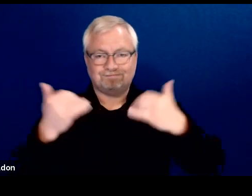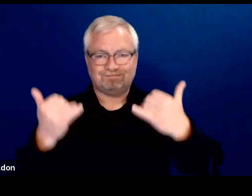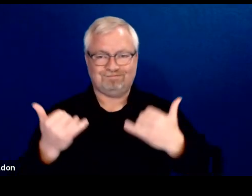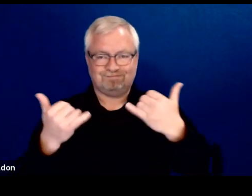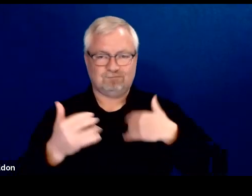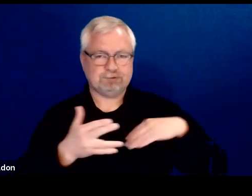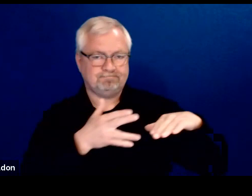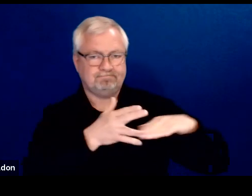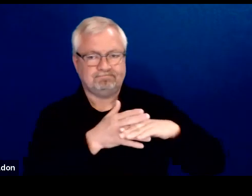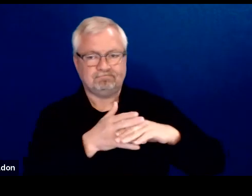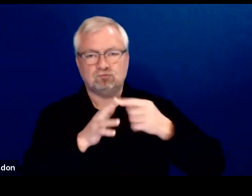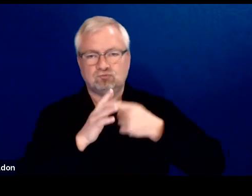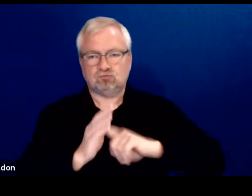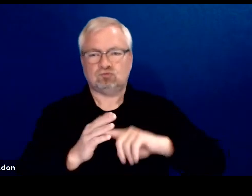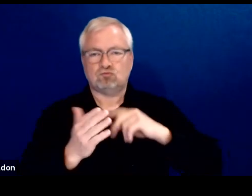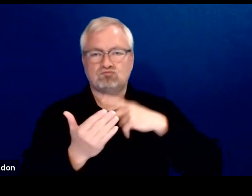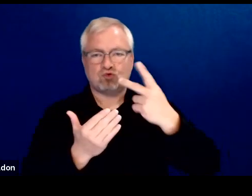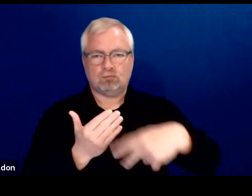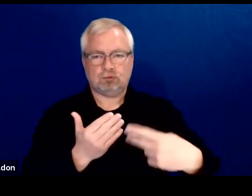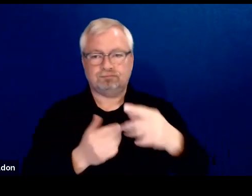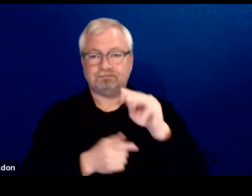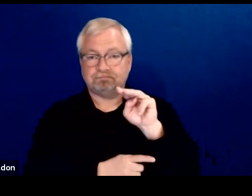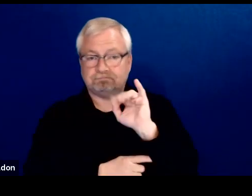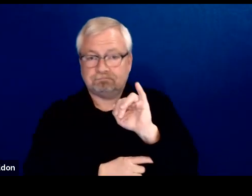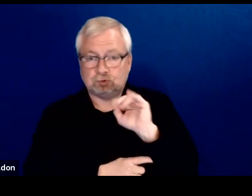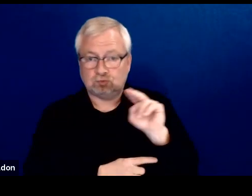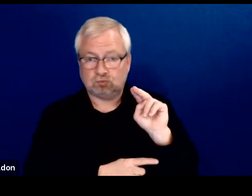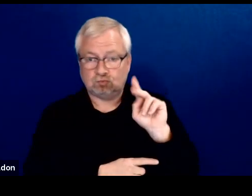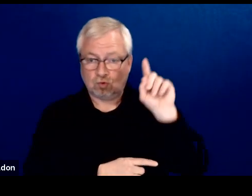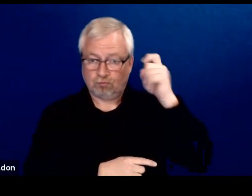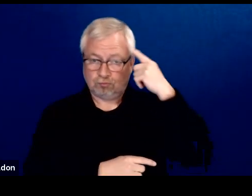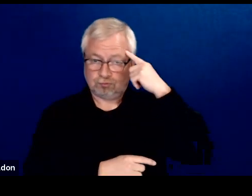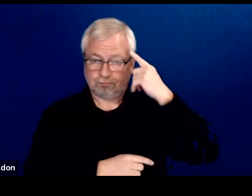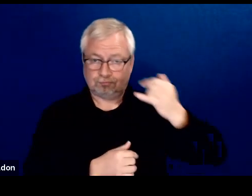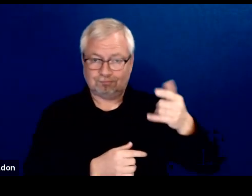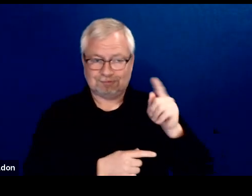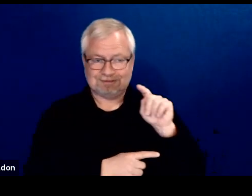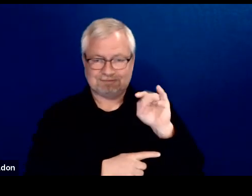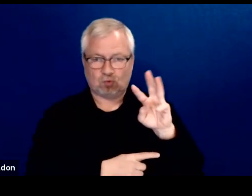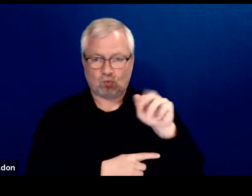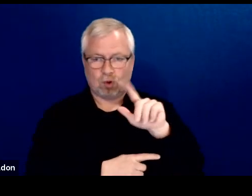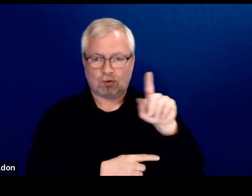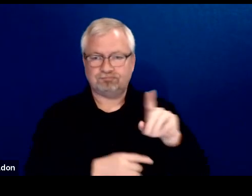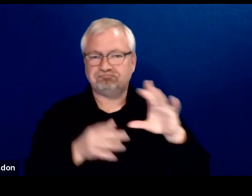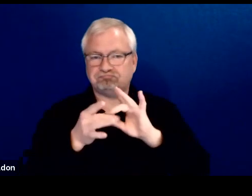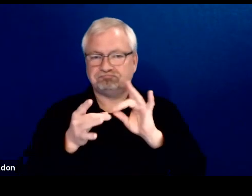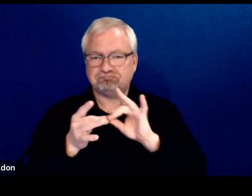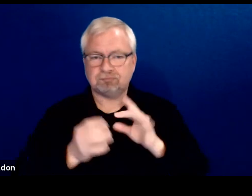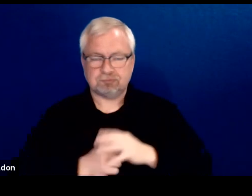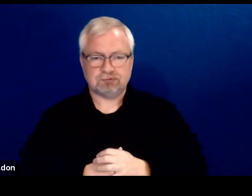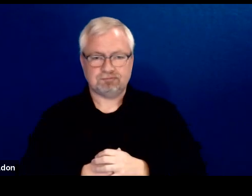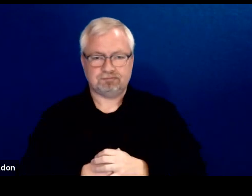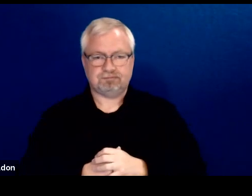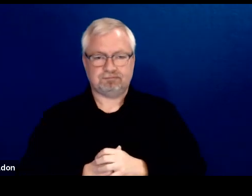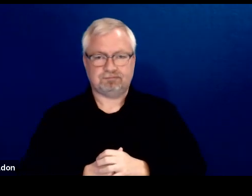from Minnesota Governor Tim Walz on the COVID-19 situation and extending Minnesota's stay-at-home order. Let's listen in.